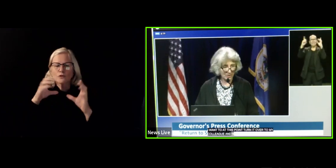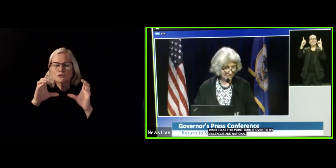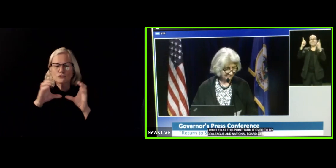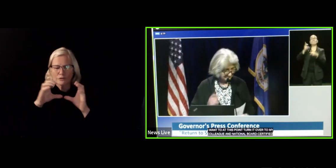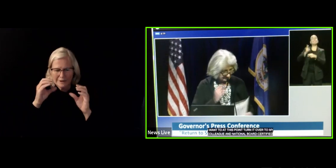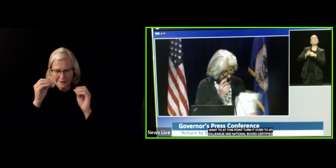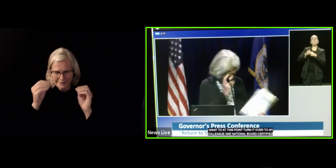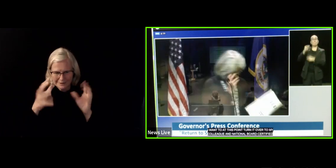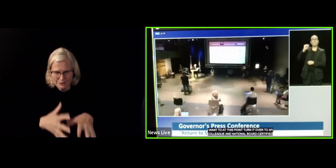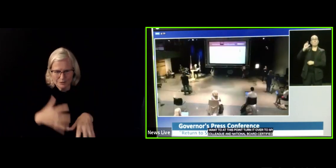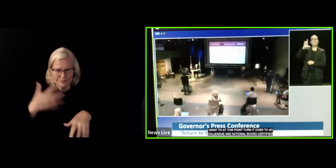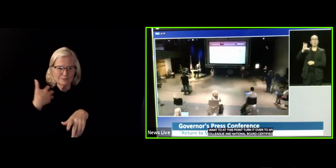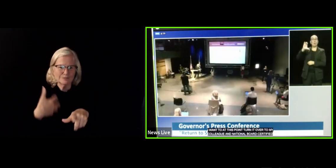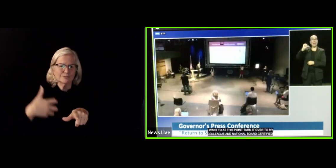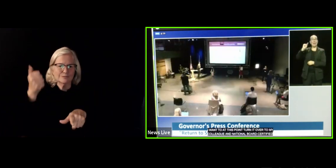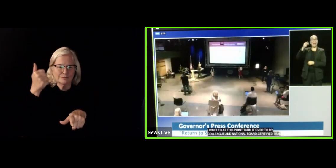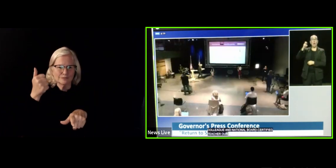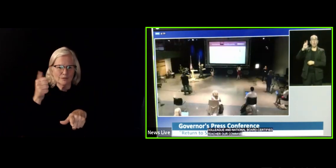Ricker.